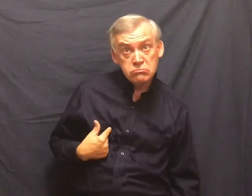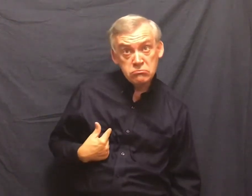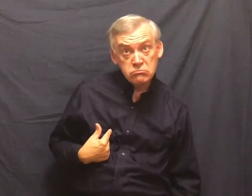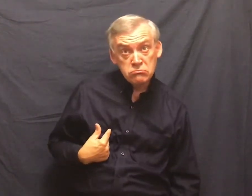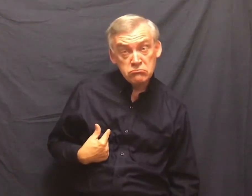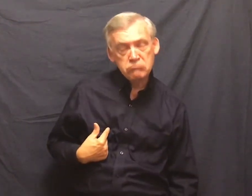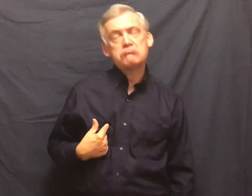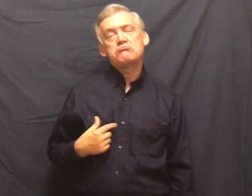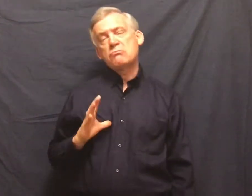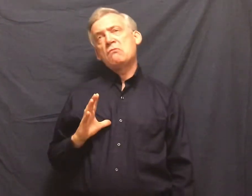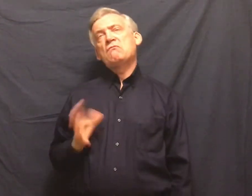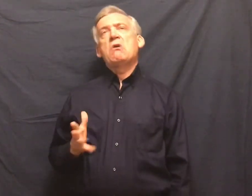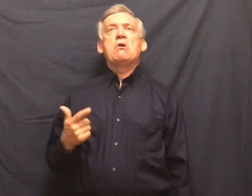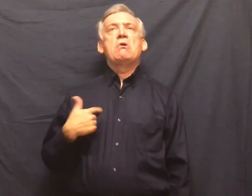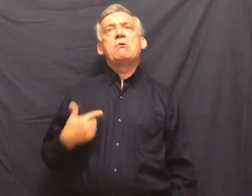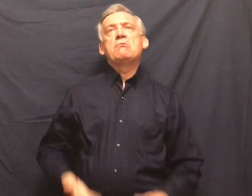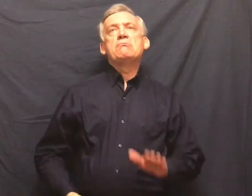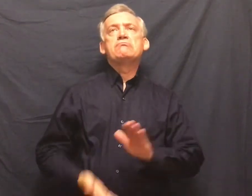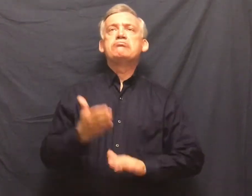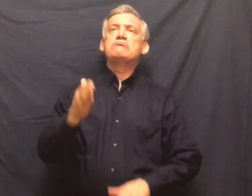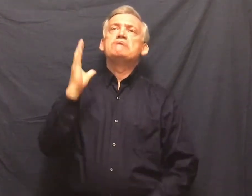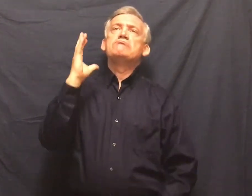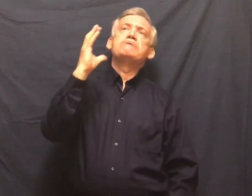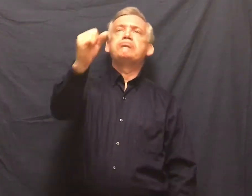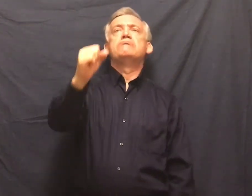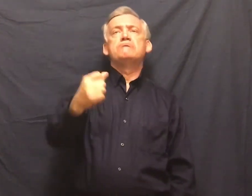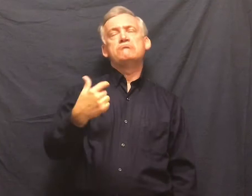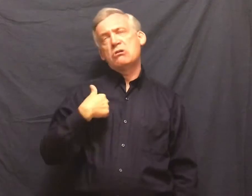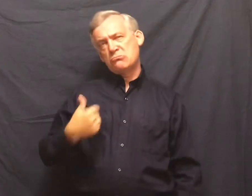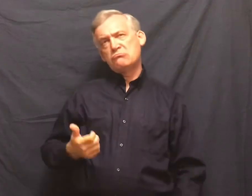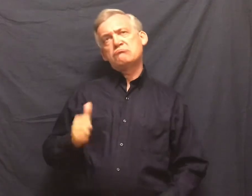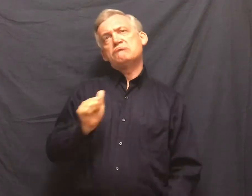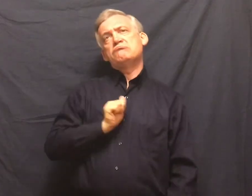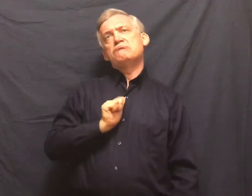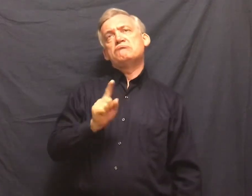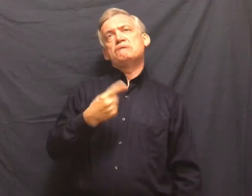I'll go away. I'll go away."